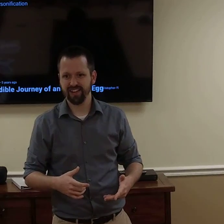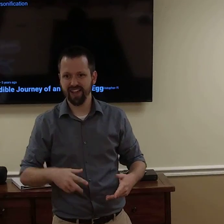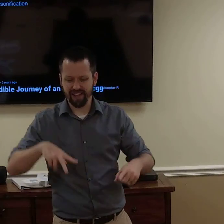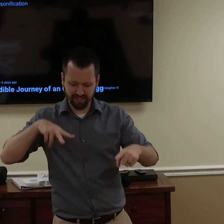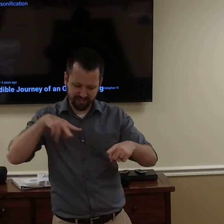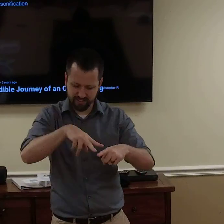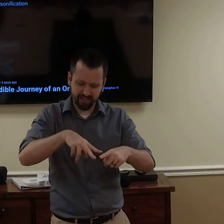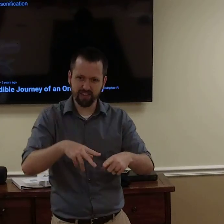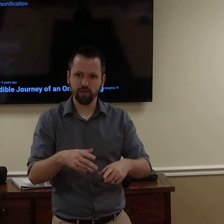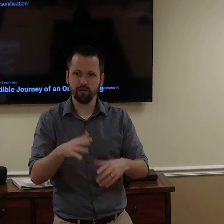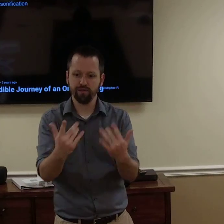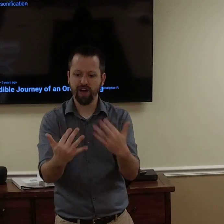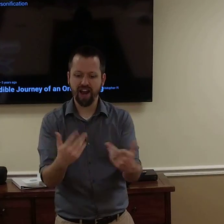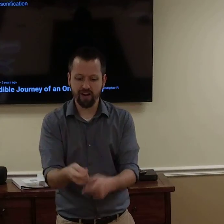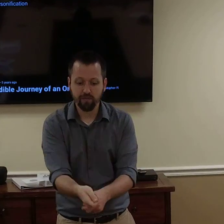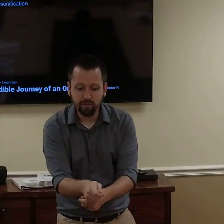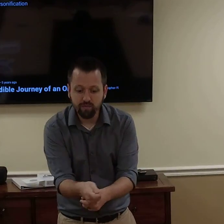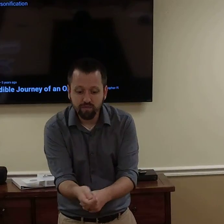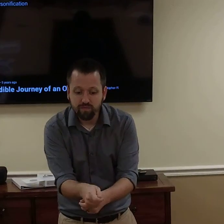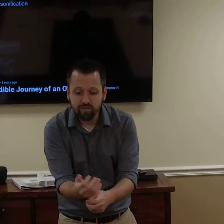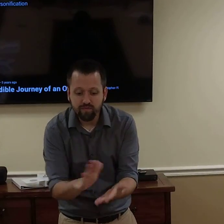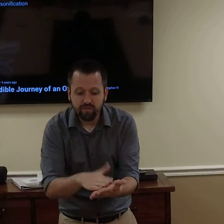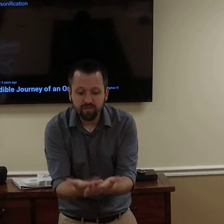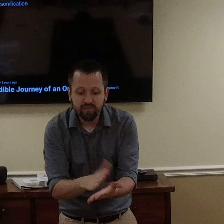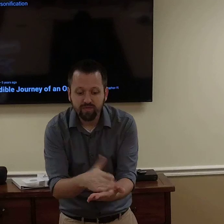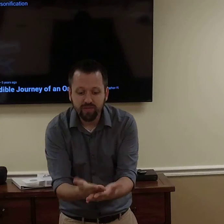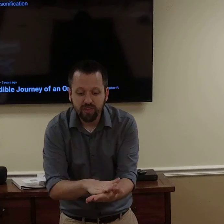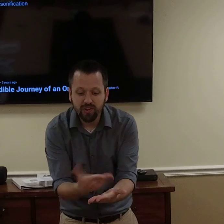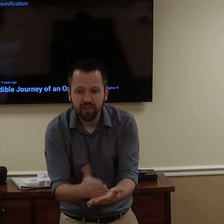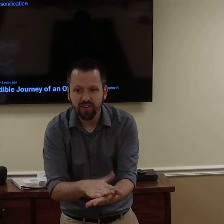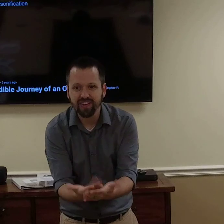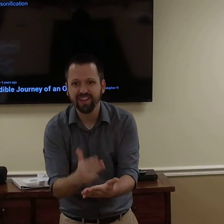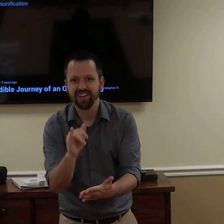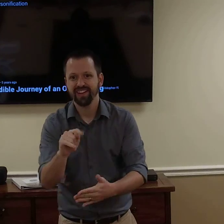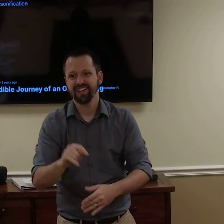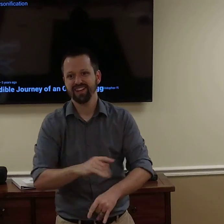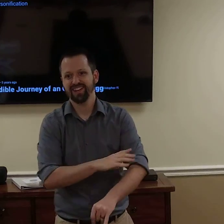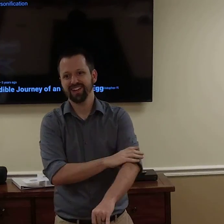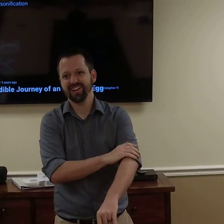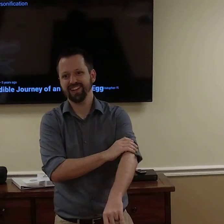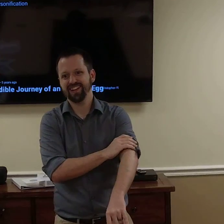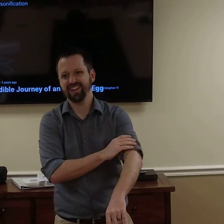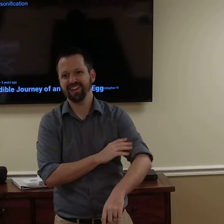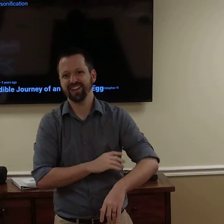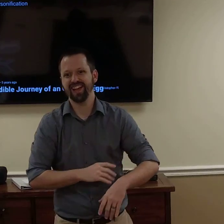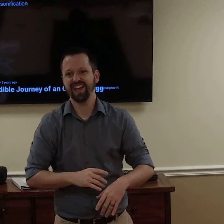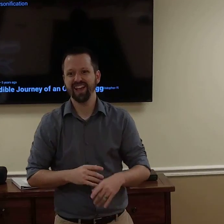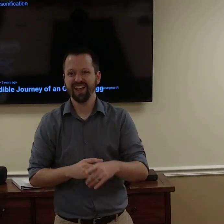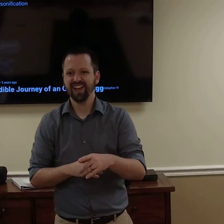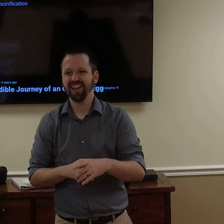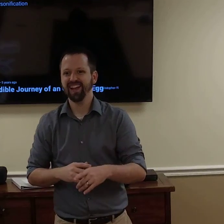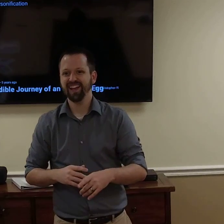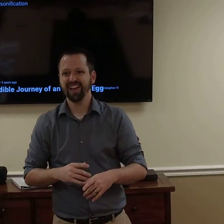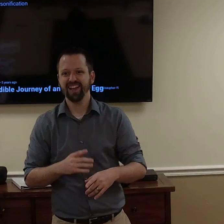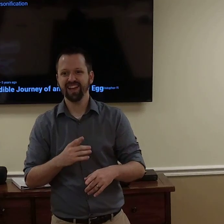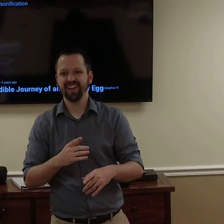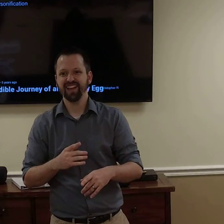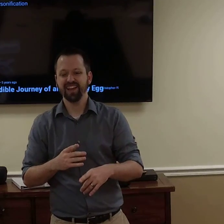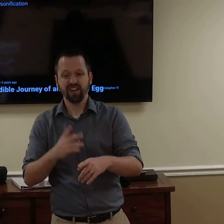Yeah. And then fire. All right, Dad, you gonna take him on a camping experience? He's weird. He don't even like hot dogs. So All right, well, you're